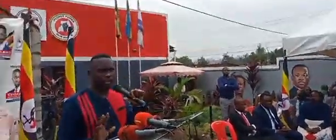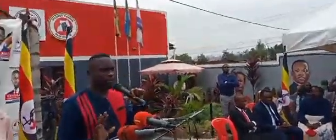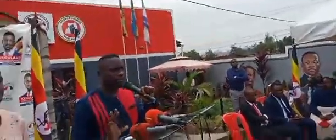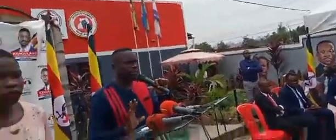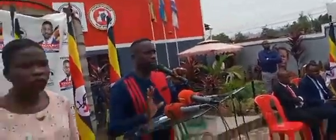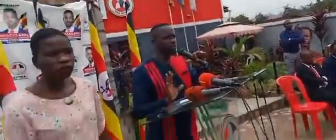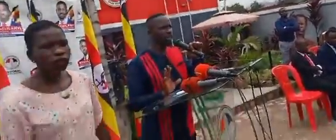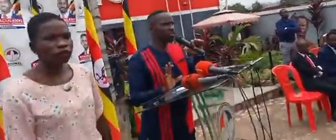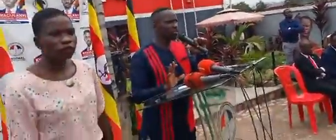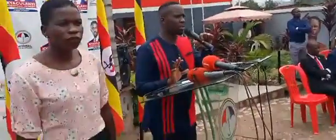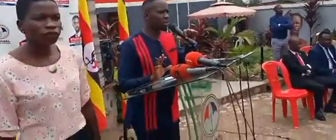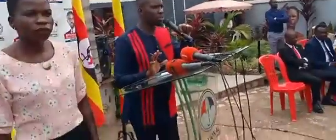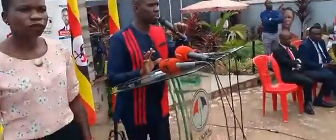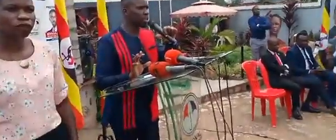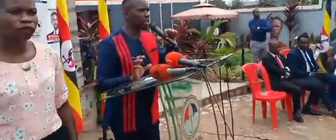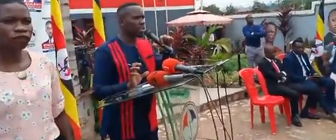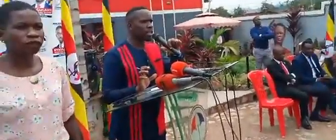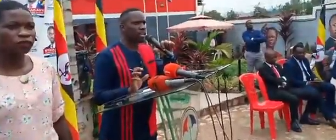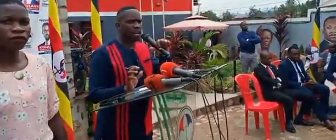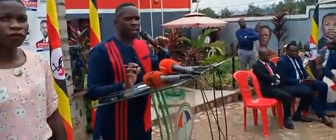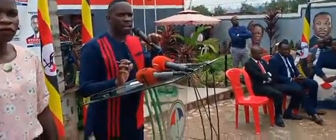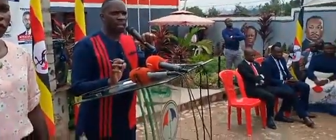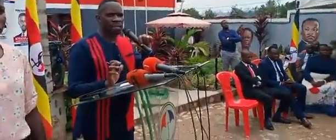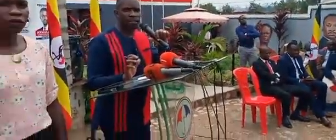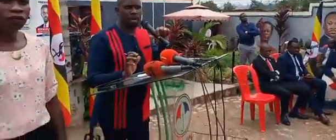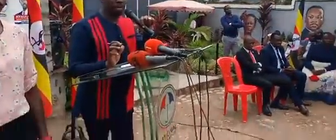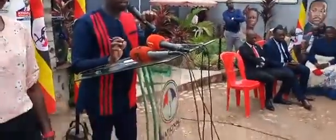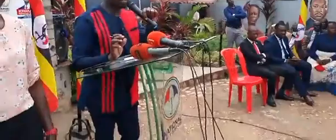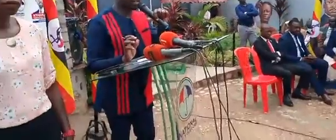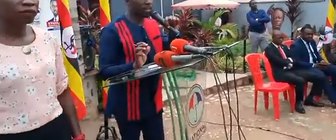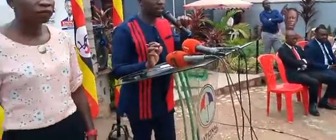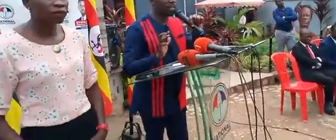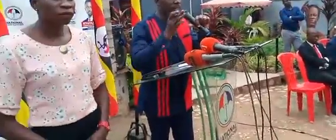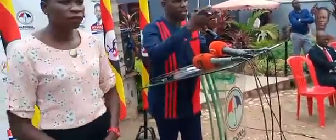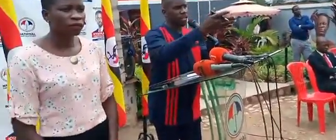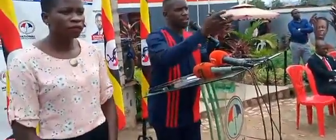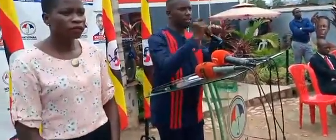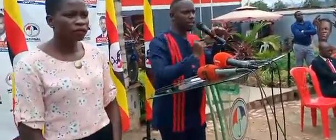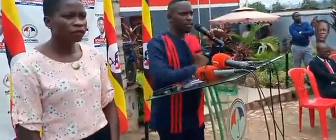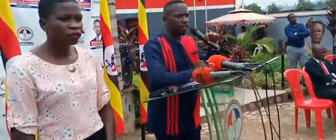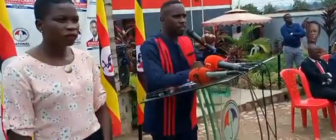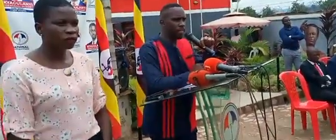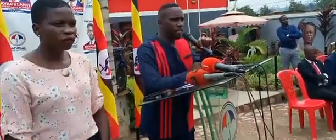Is there any other question, or do we deal with this and depart?